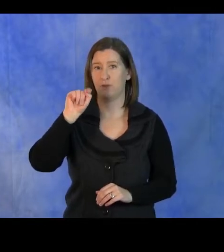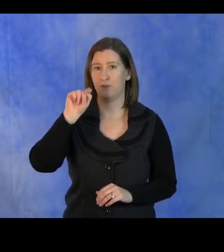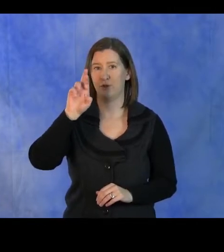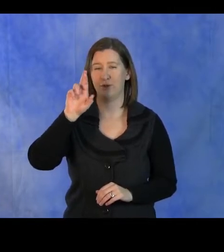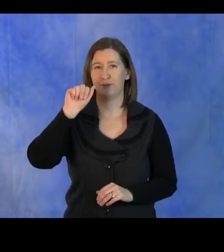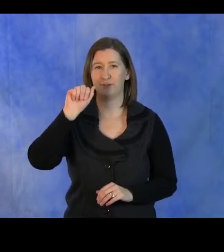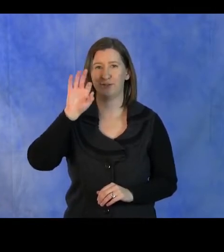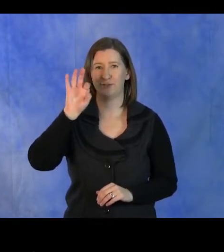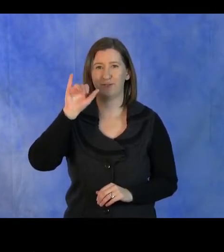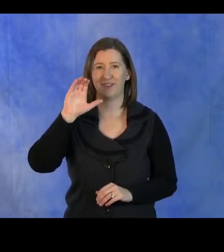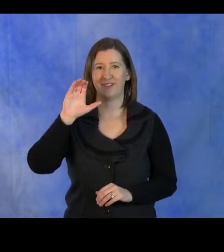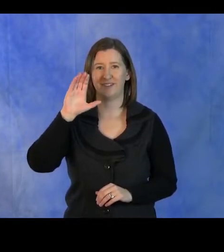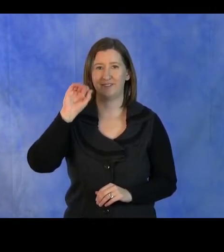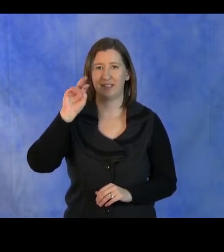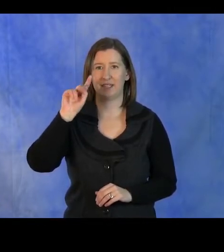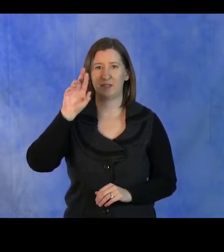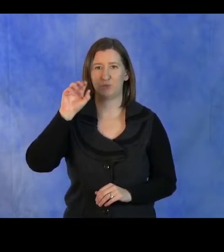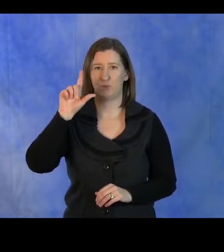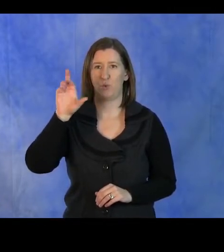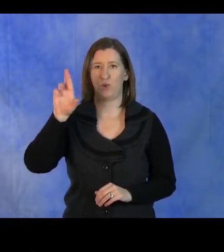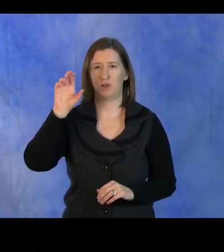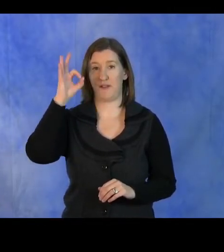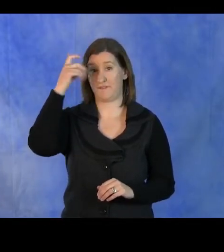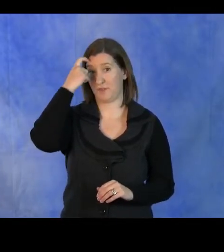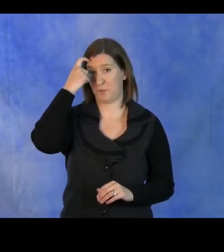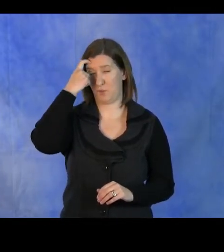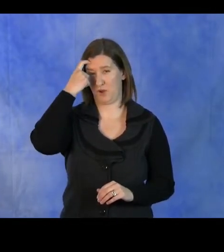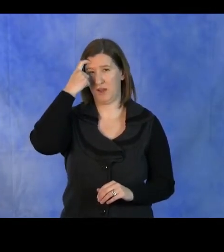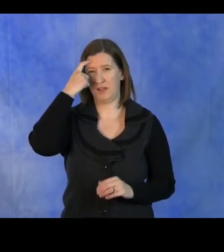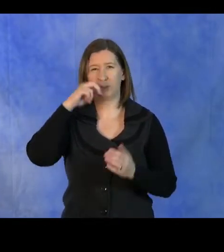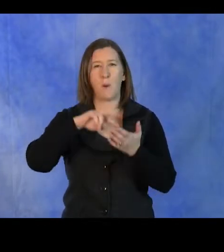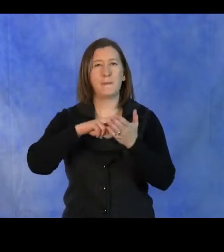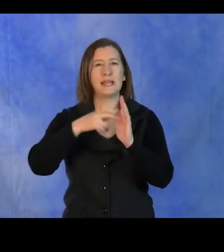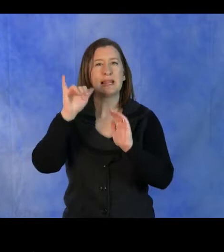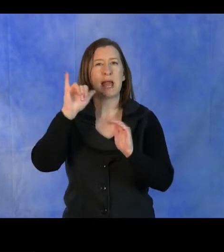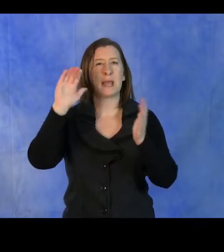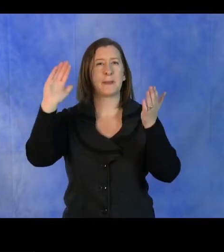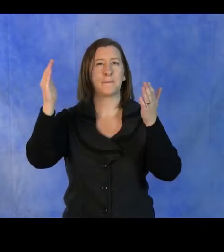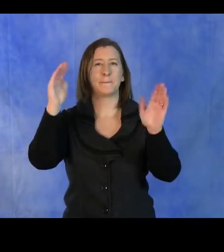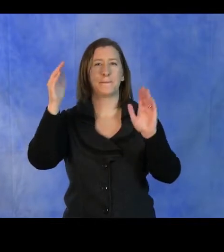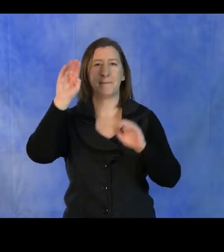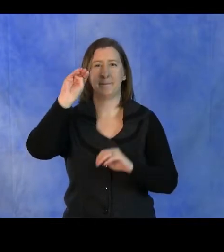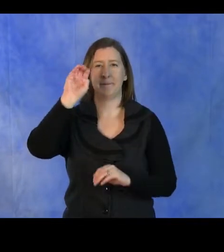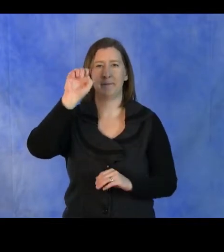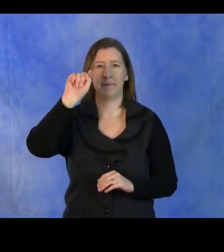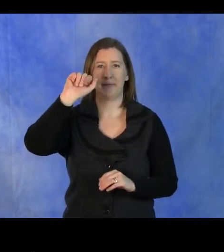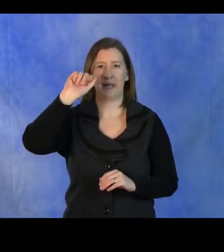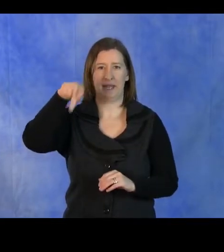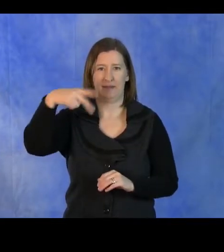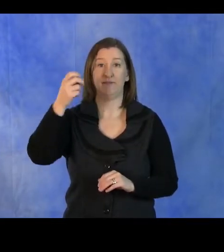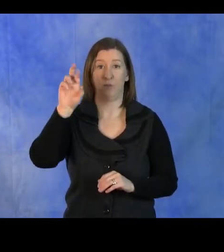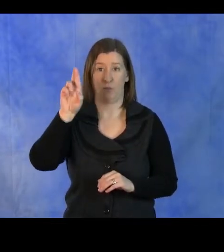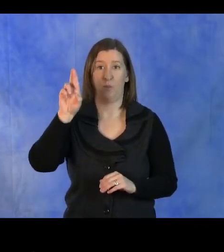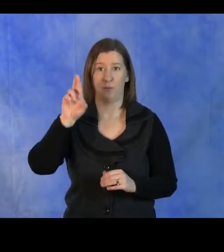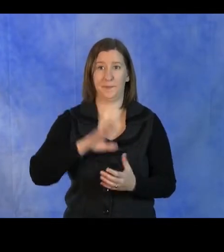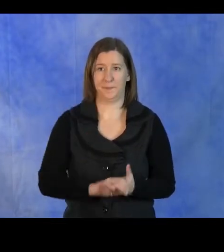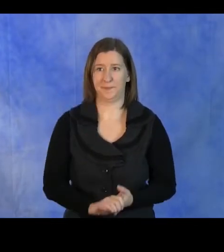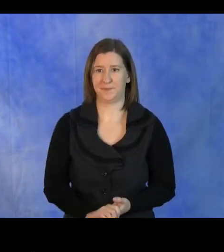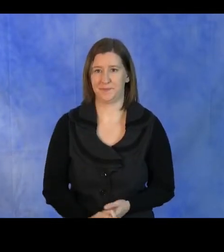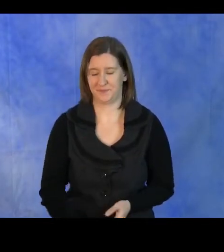Some people like to use a metaphor of an air traffic controller of the